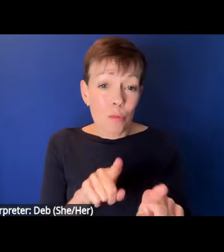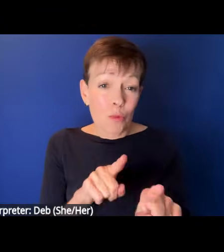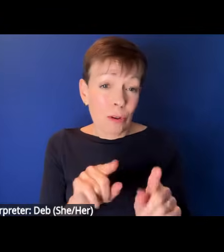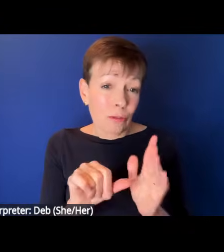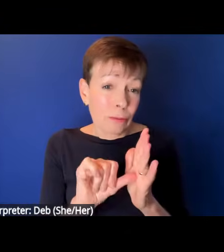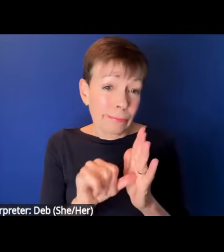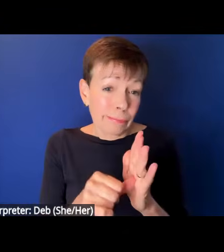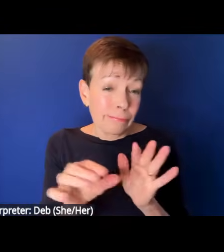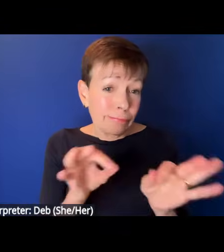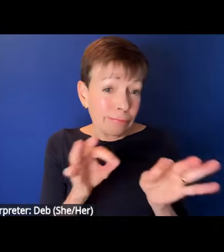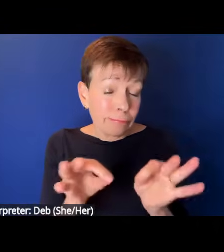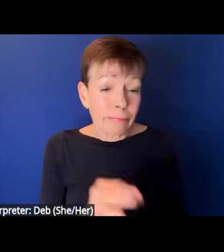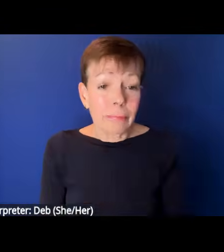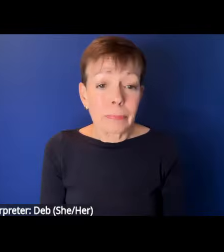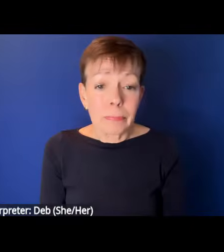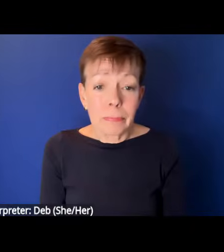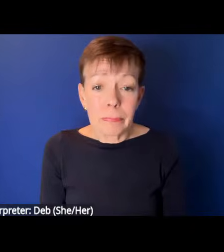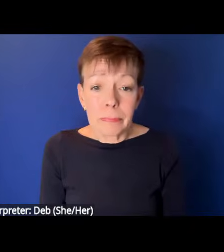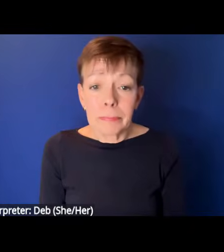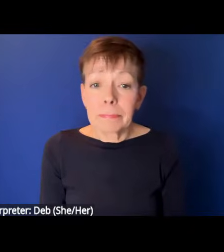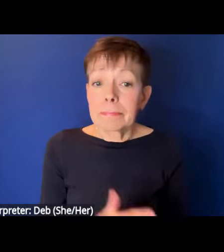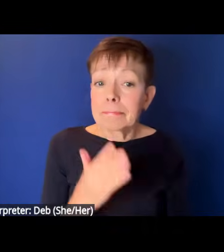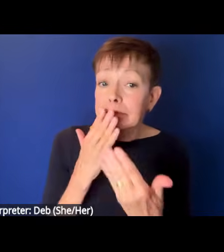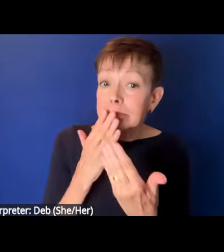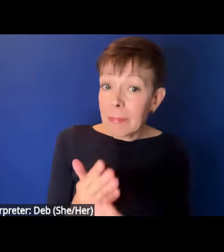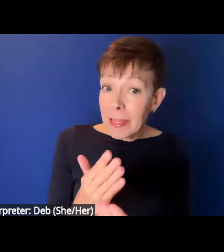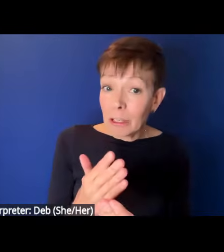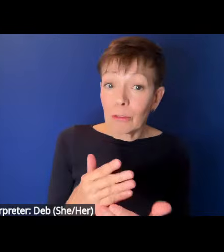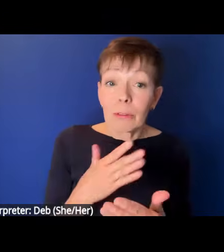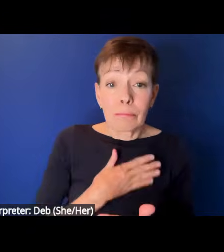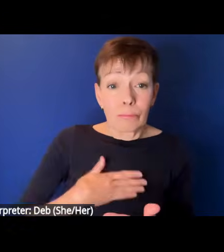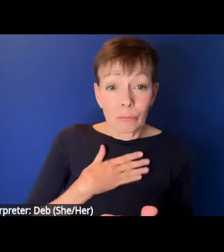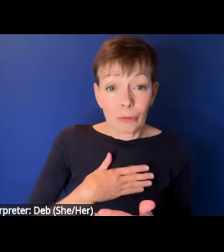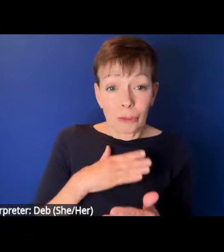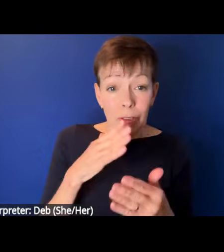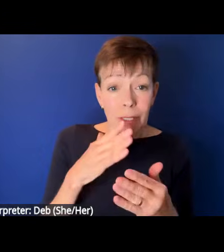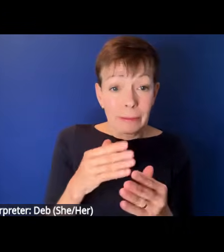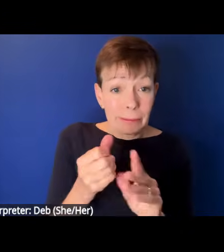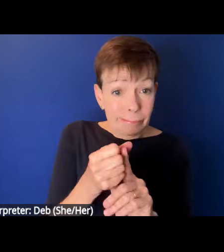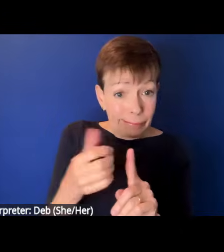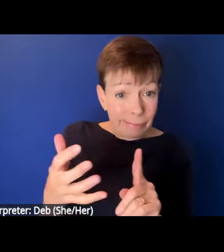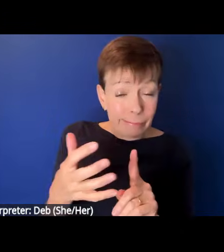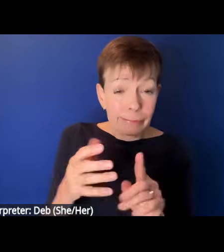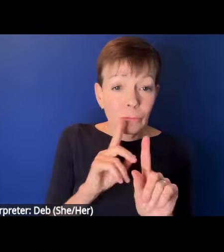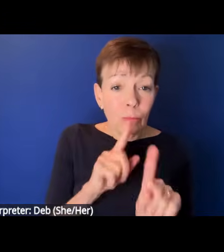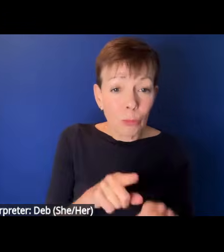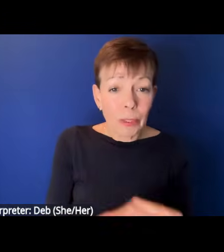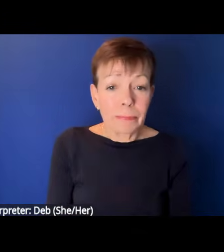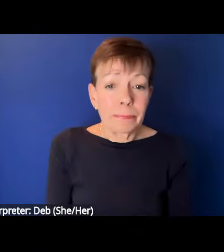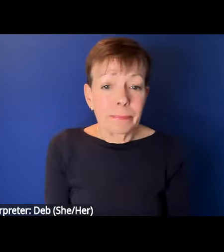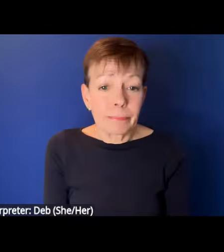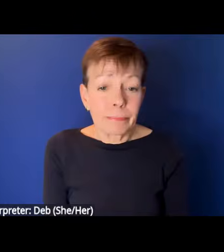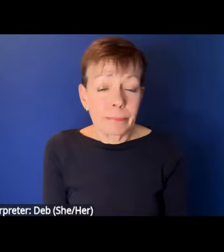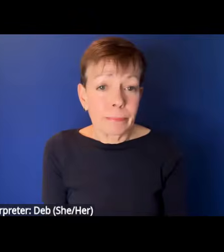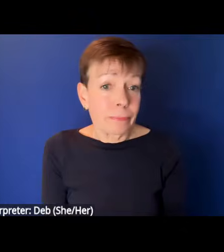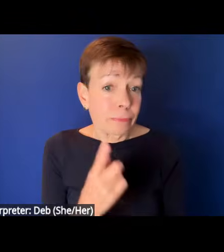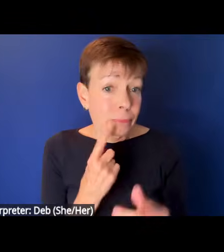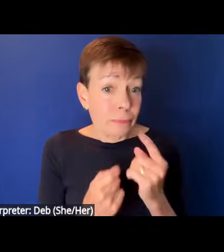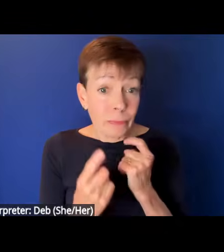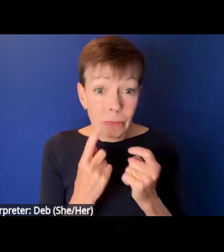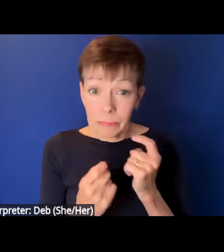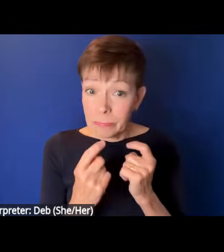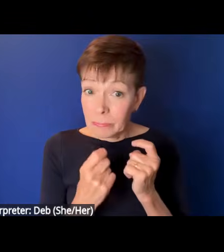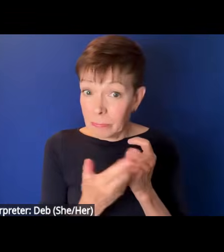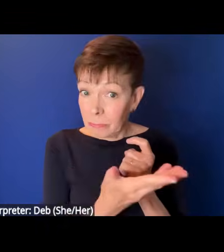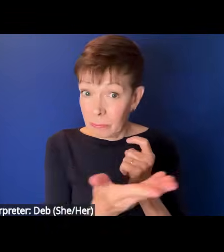Thank you, Secretary Treasurer, and I appreciate the enhanced reporting. Thank you. Any questions, trustees, or again, to the partners around